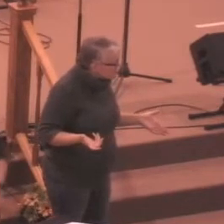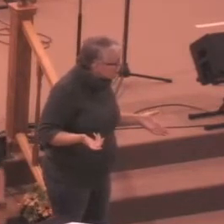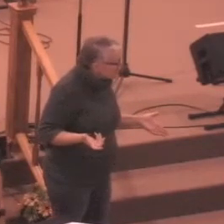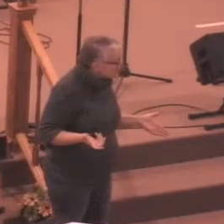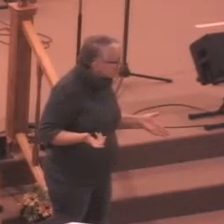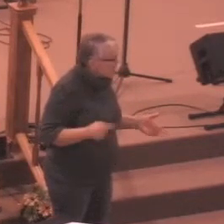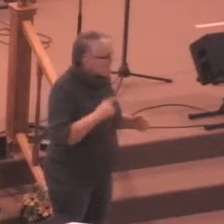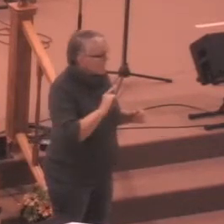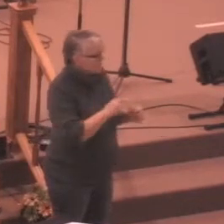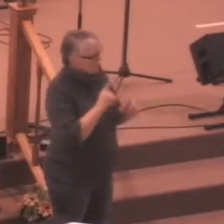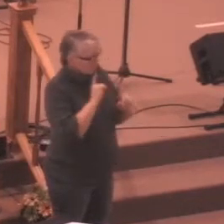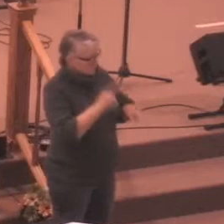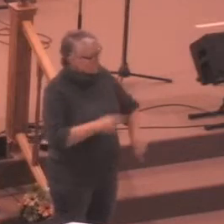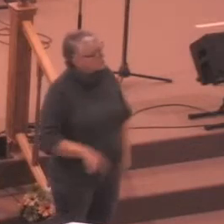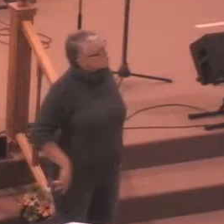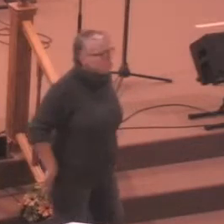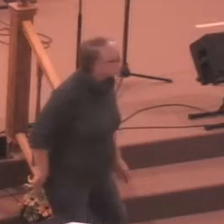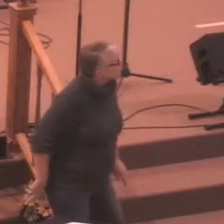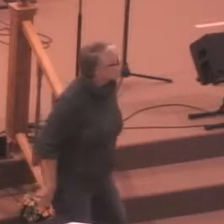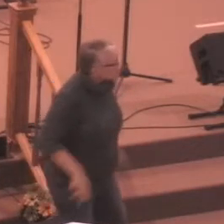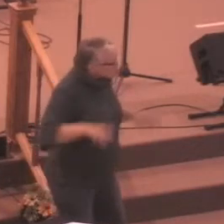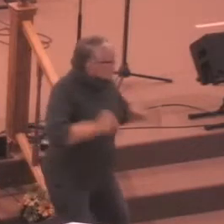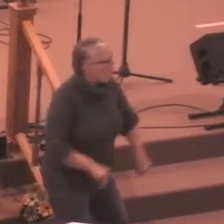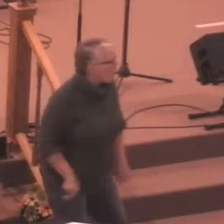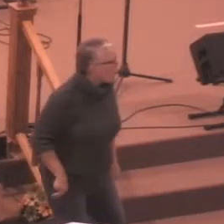And our first response is, "Oh, no, you wouldn't.